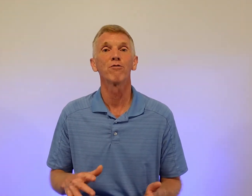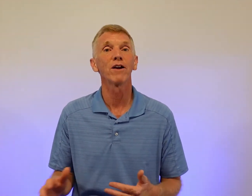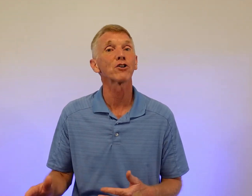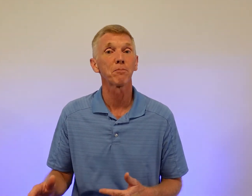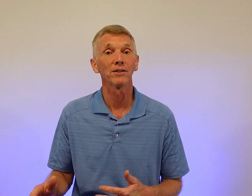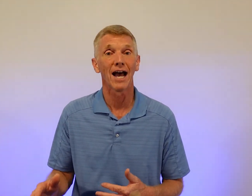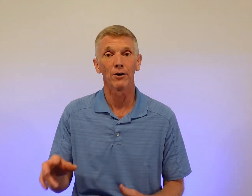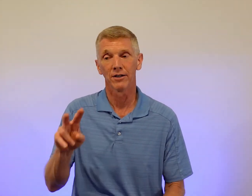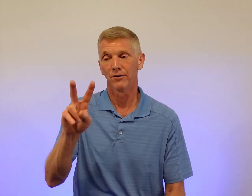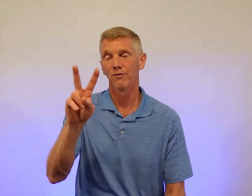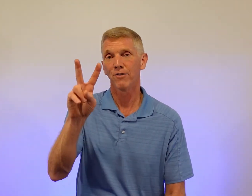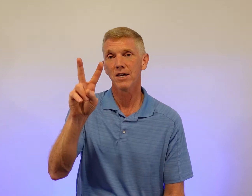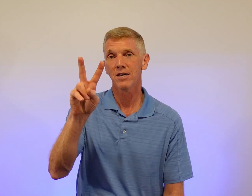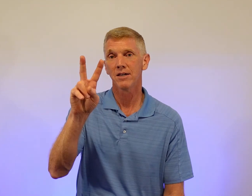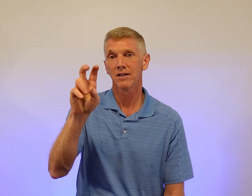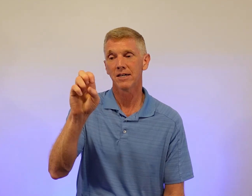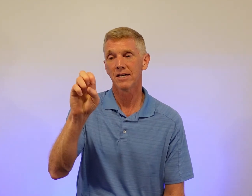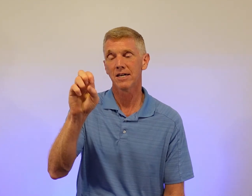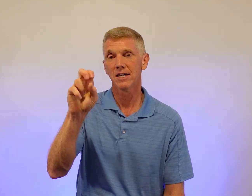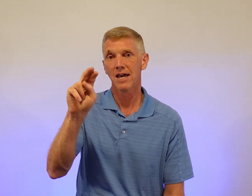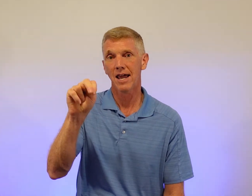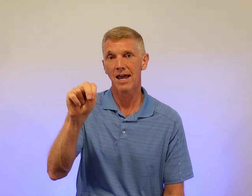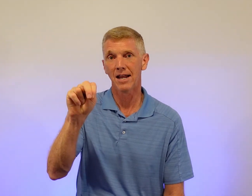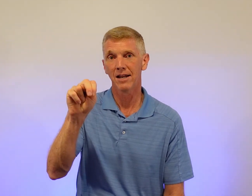finger spelled out. V-E-N-M-O.